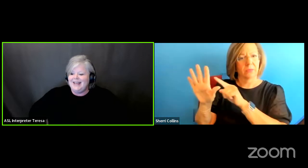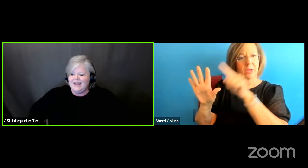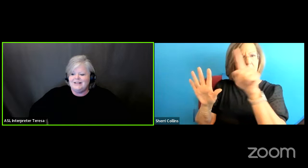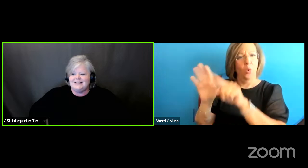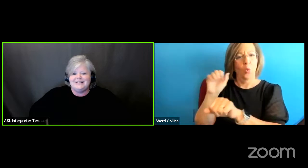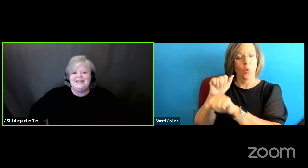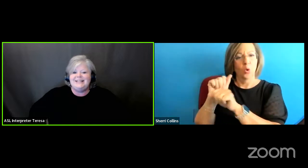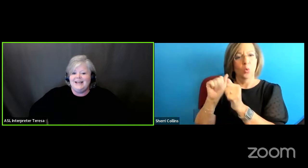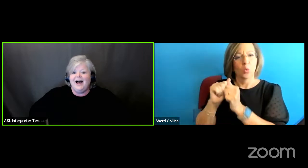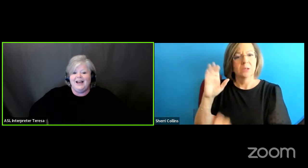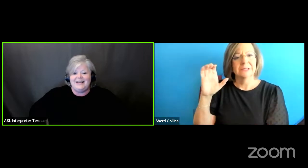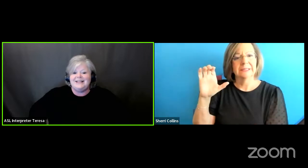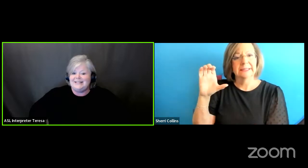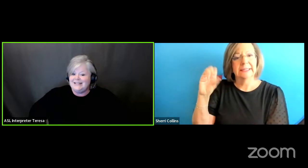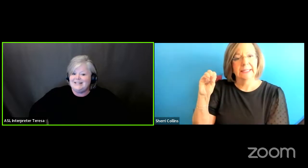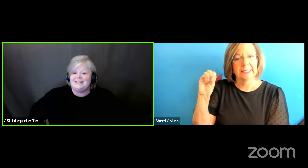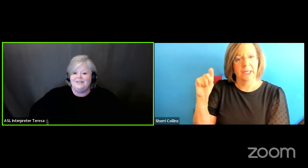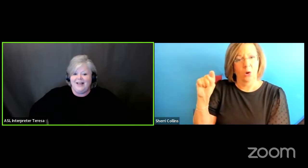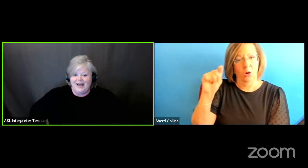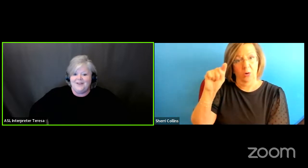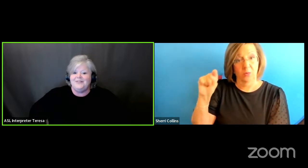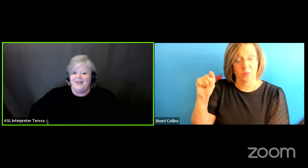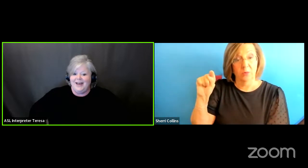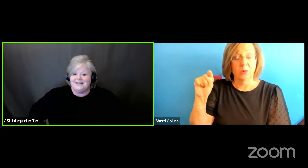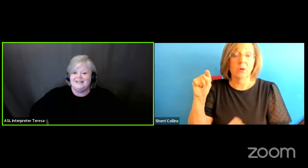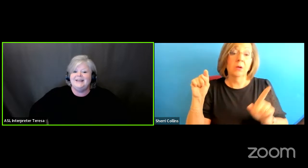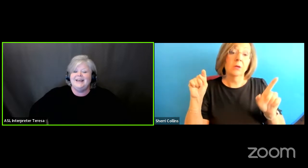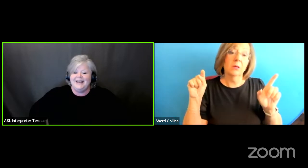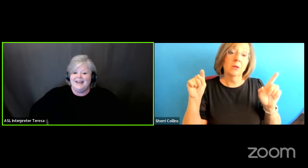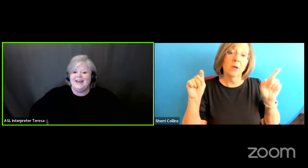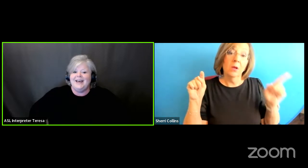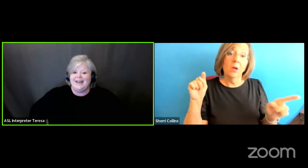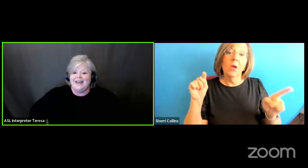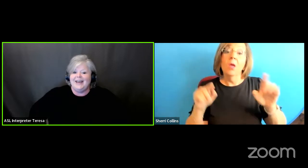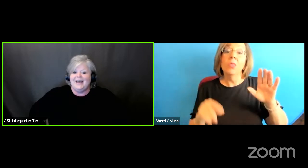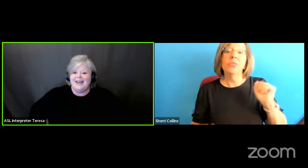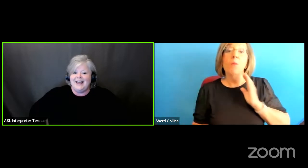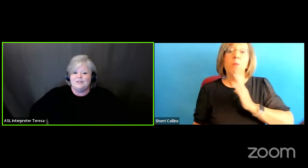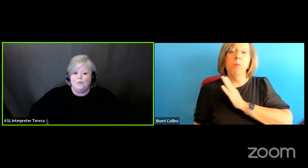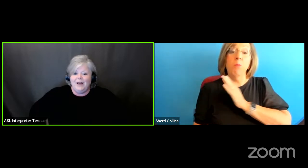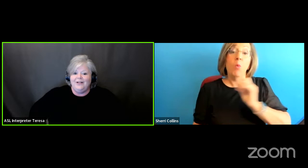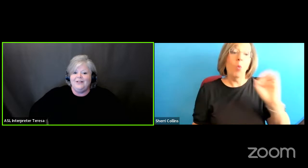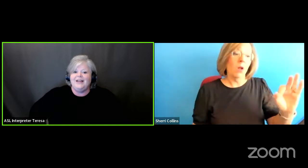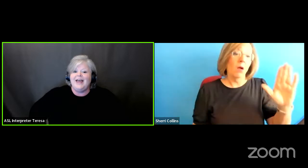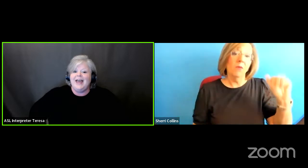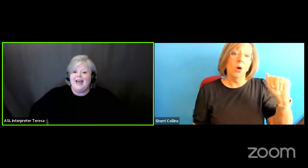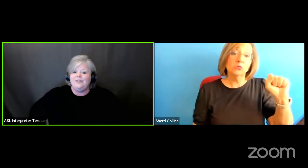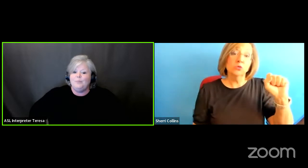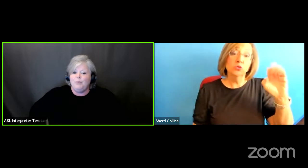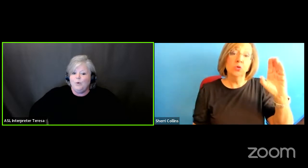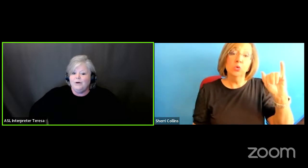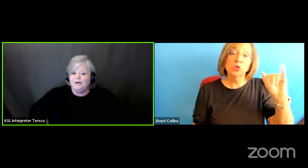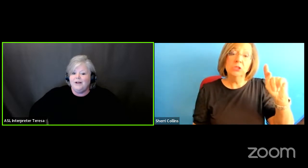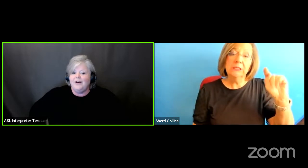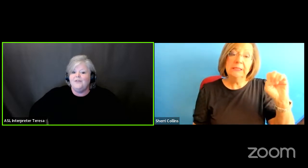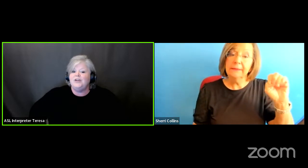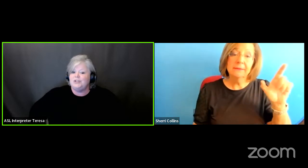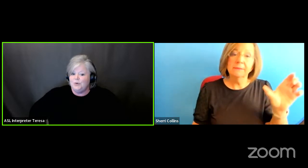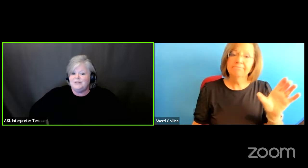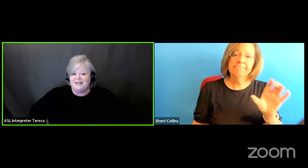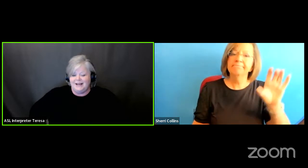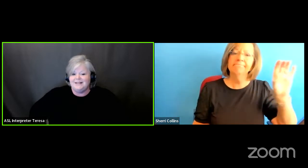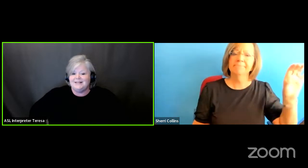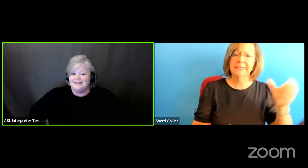And TDI did still have that as well. And the Board